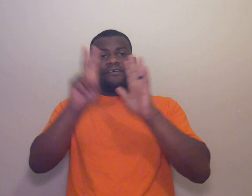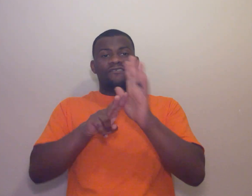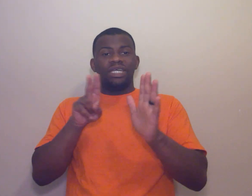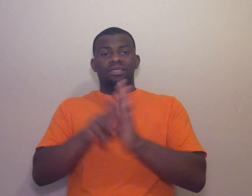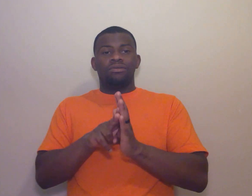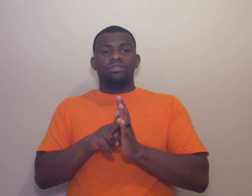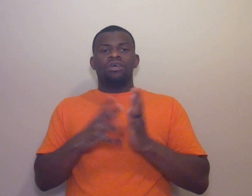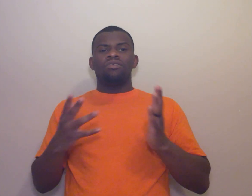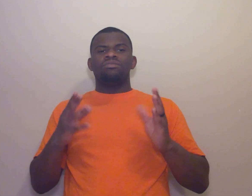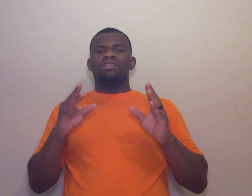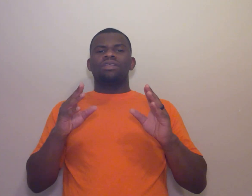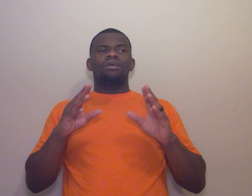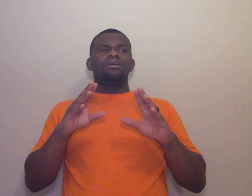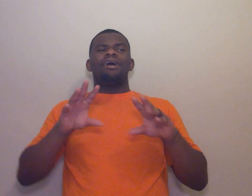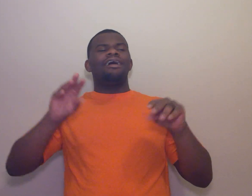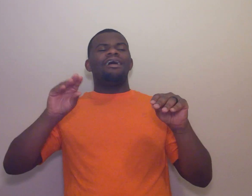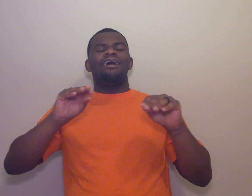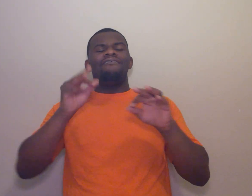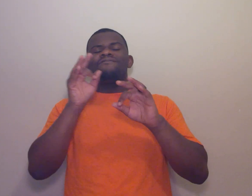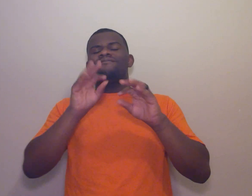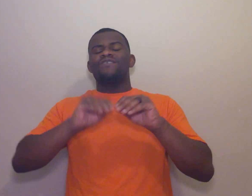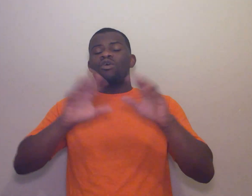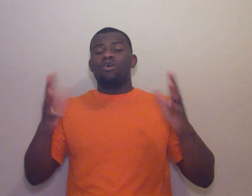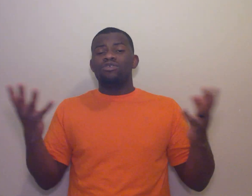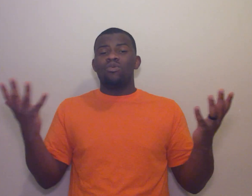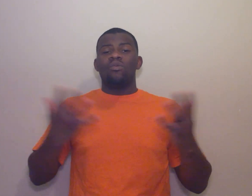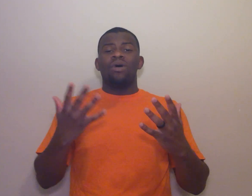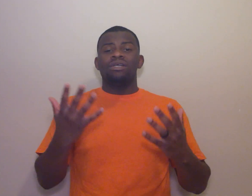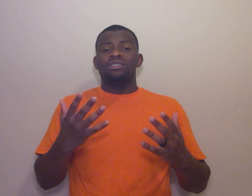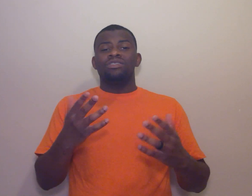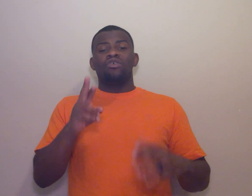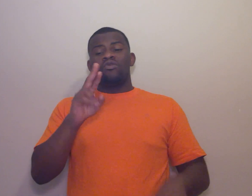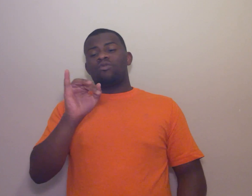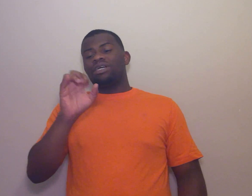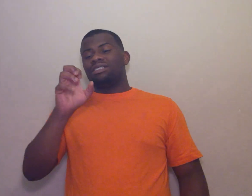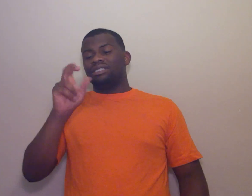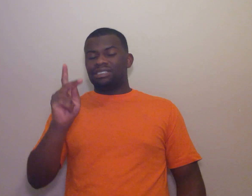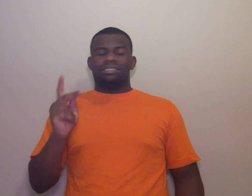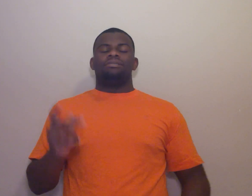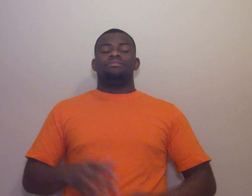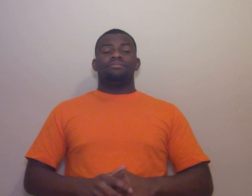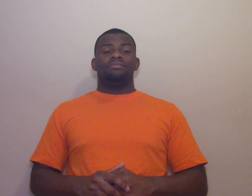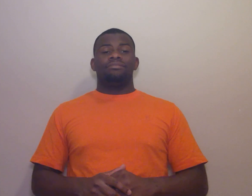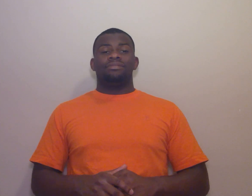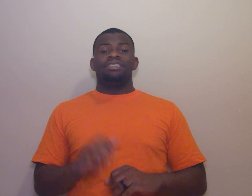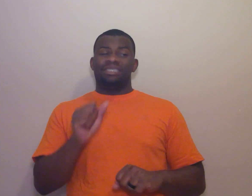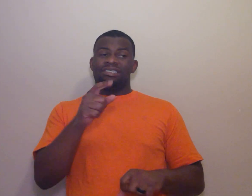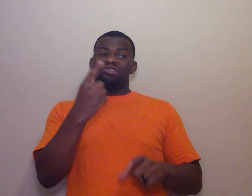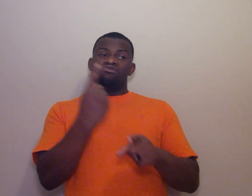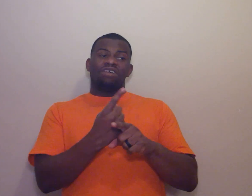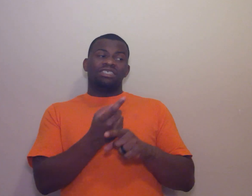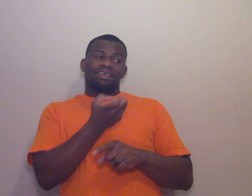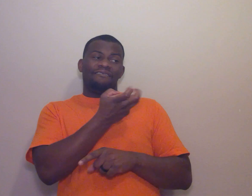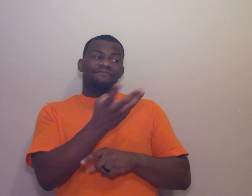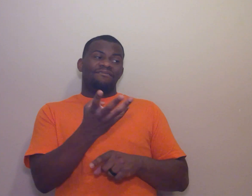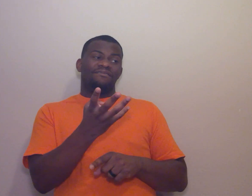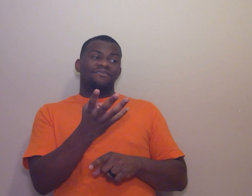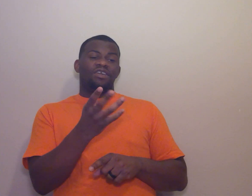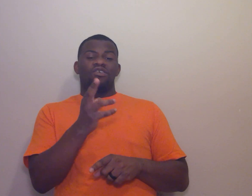risks involved? You mean to tell me I hear all this good stuff and there's no risk? Yeah, you're right. There's a few risks. So here's the risk.